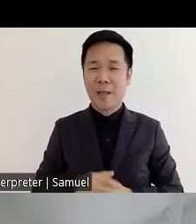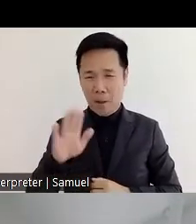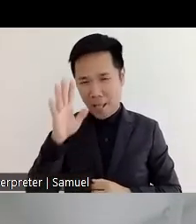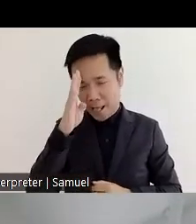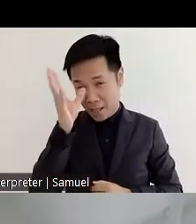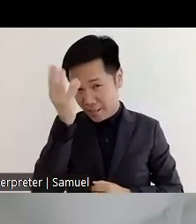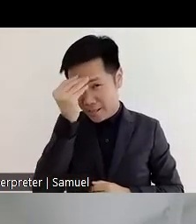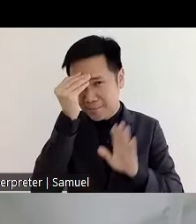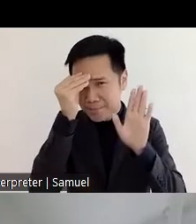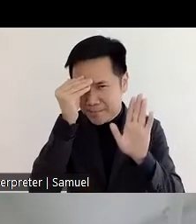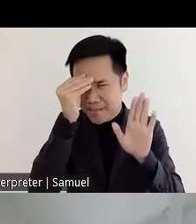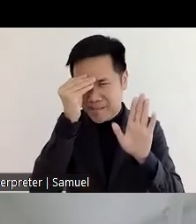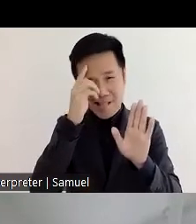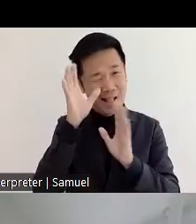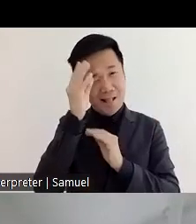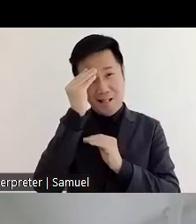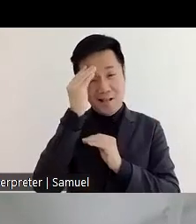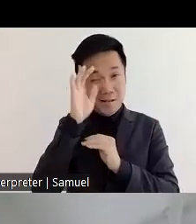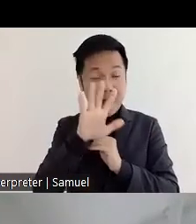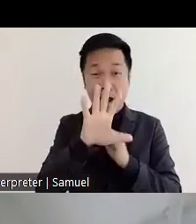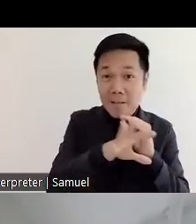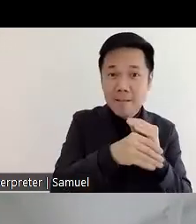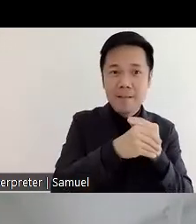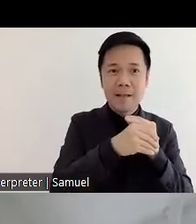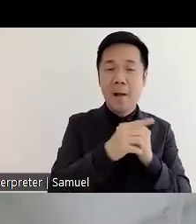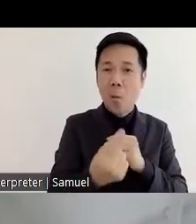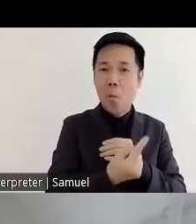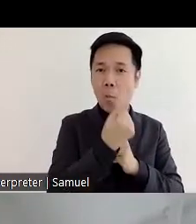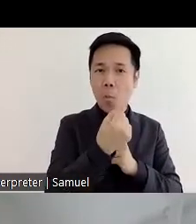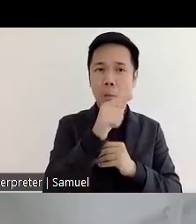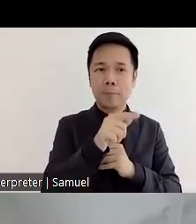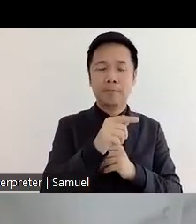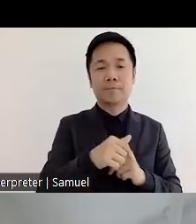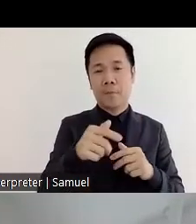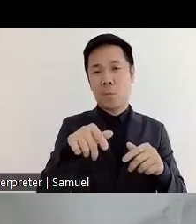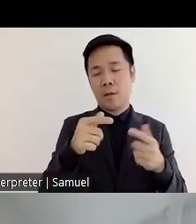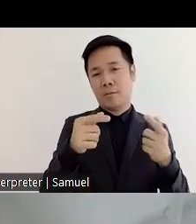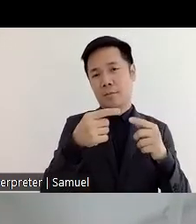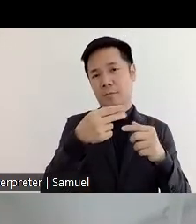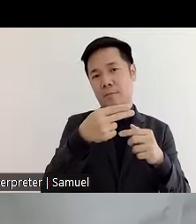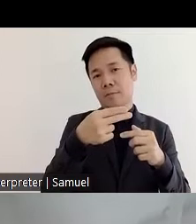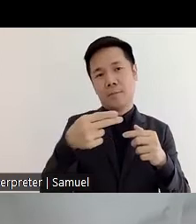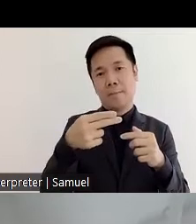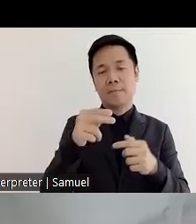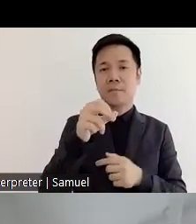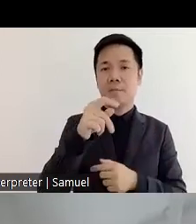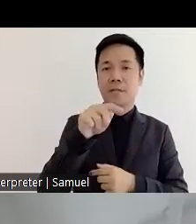also launched the beta version of Swarajability. This is India's